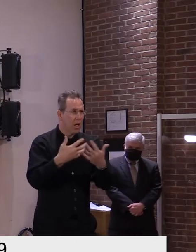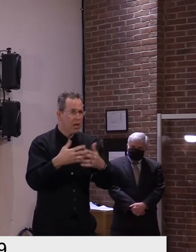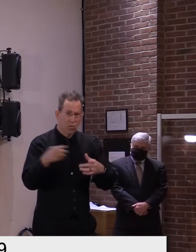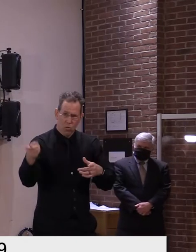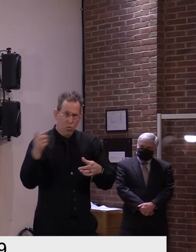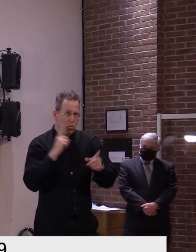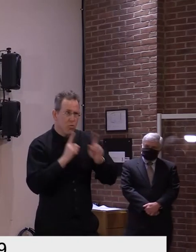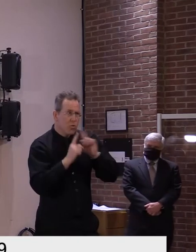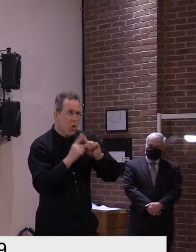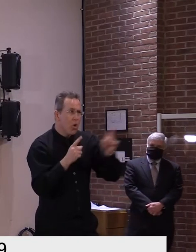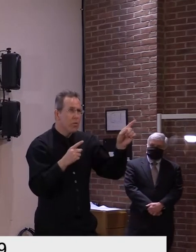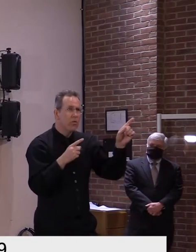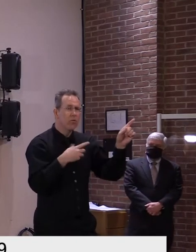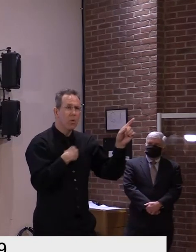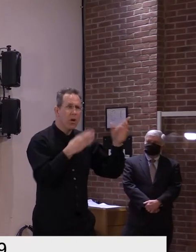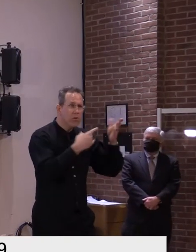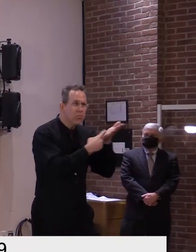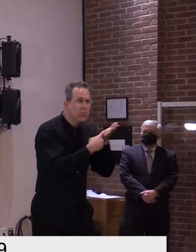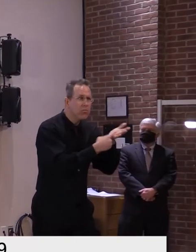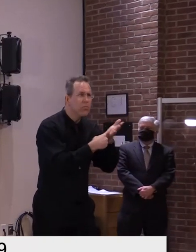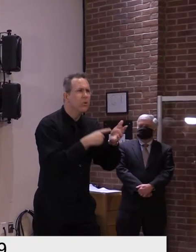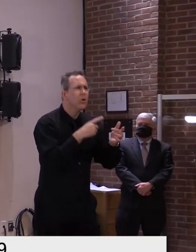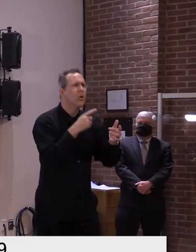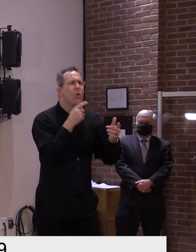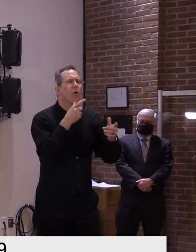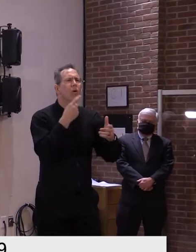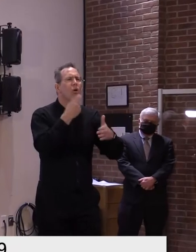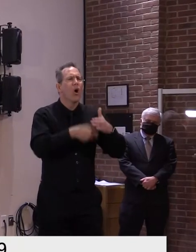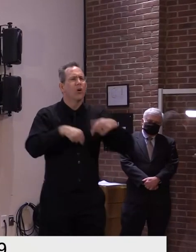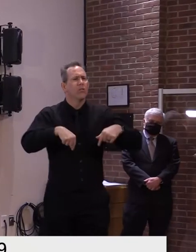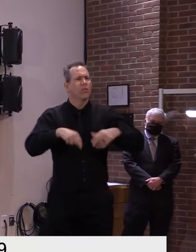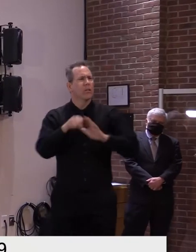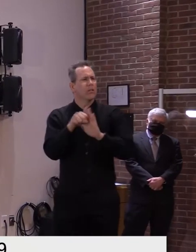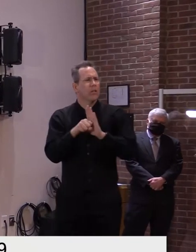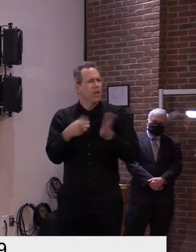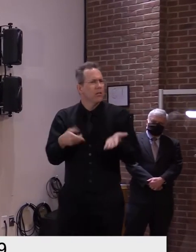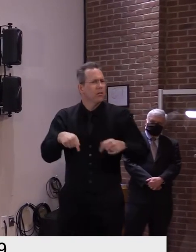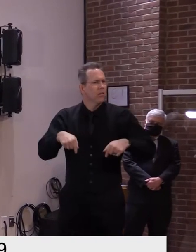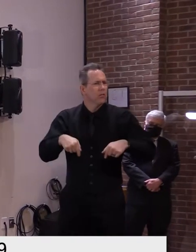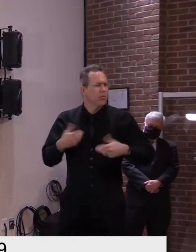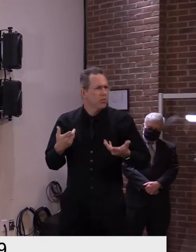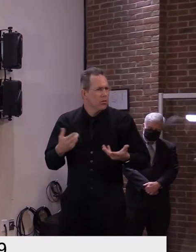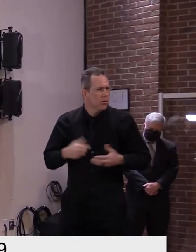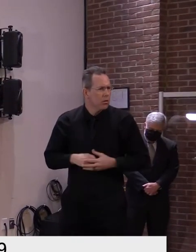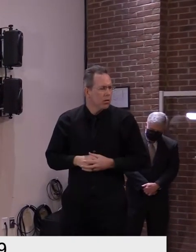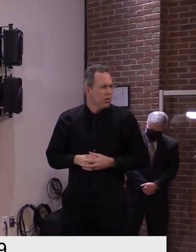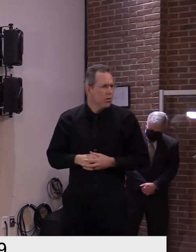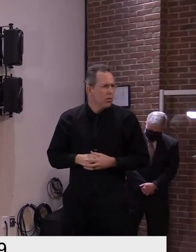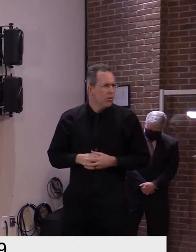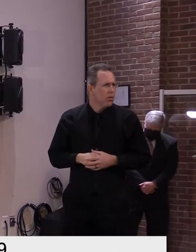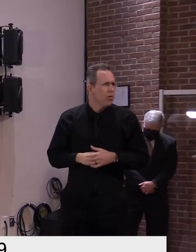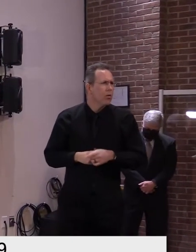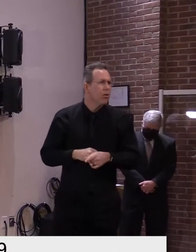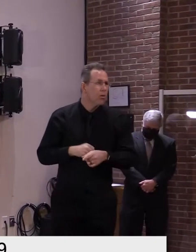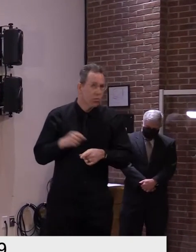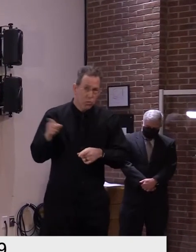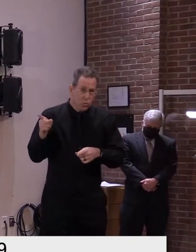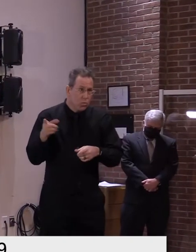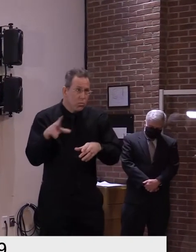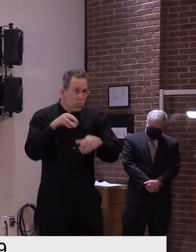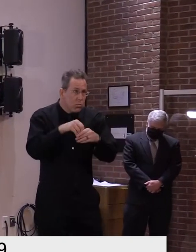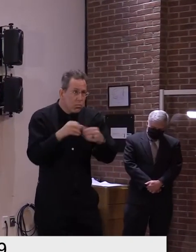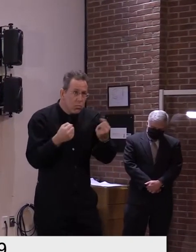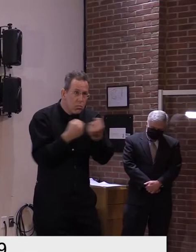going to cost the state, whether you support it, and when taxpayers could